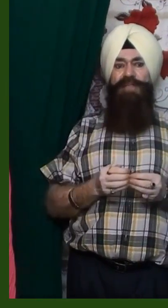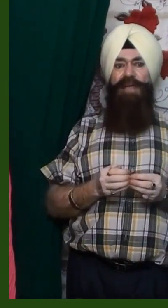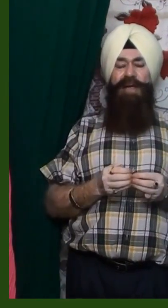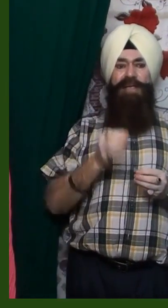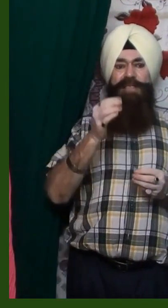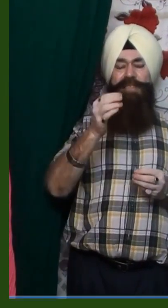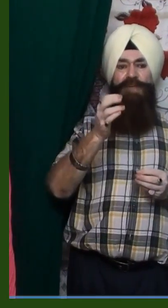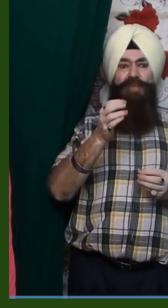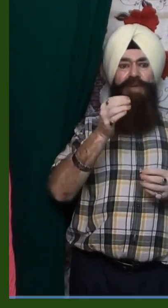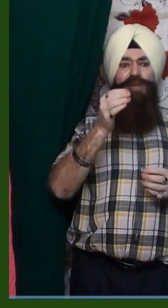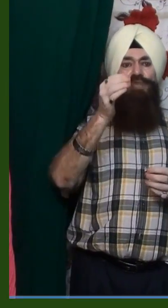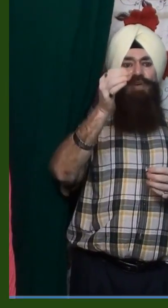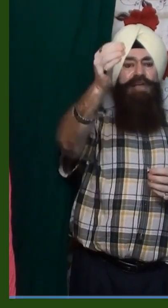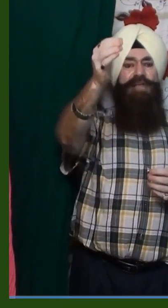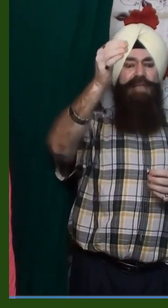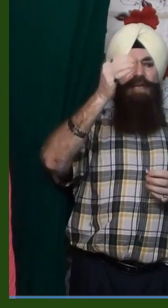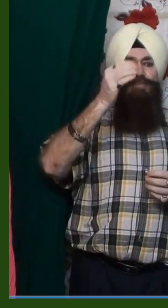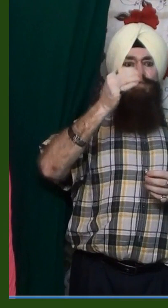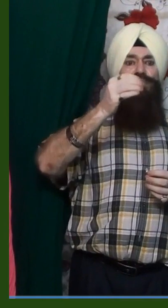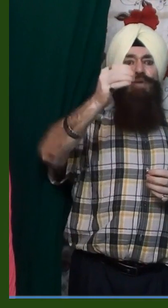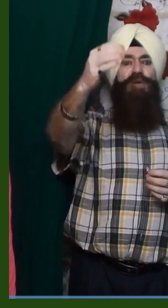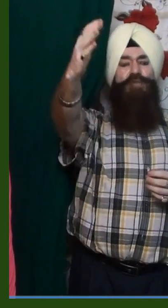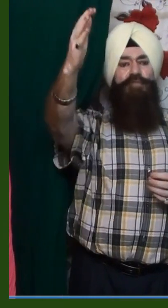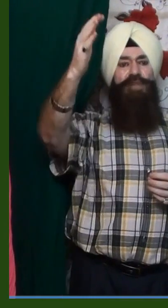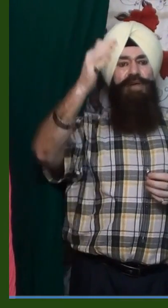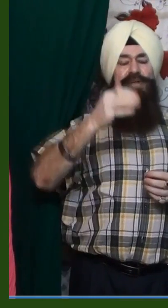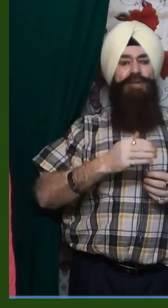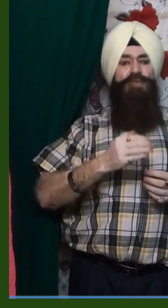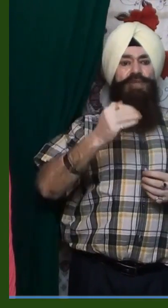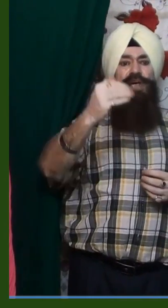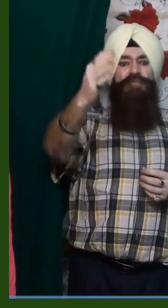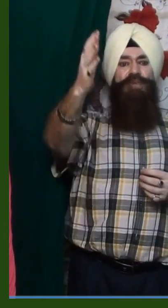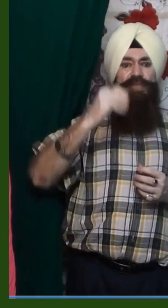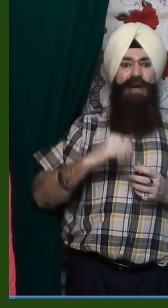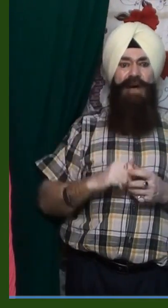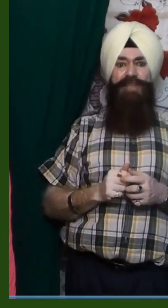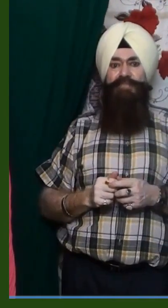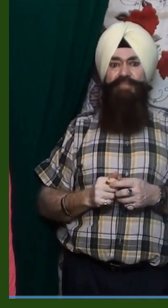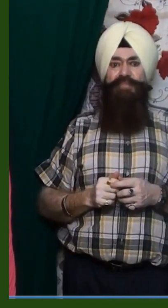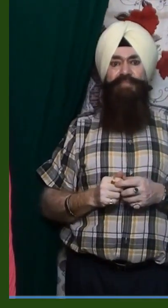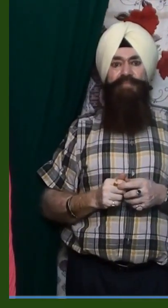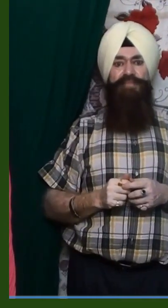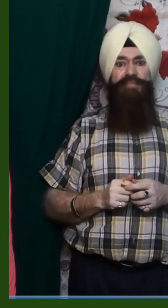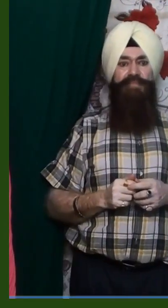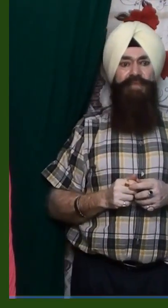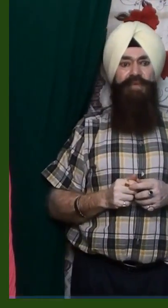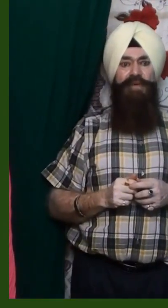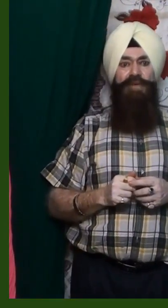gravitational field, and intensity of the field go on decreasing as we move away from the, you know, surface of the Earth.